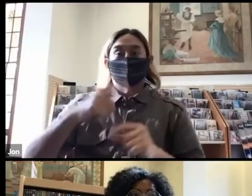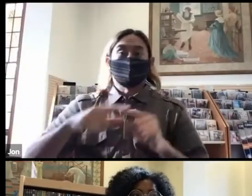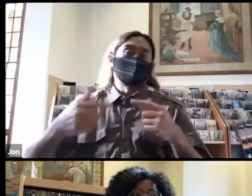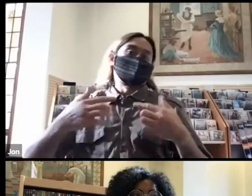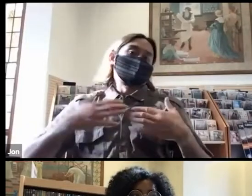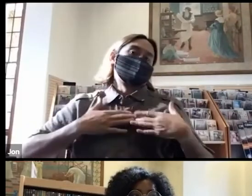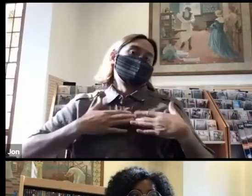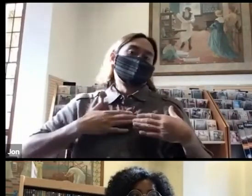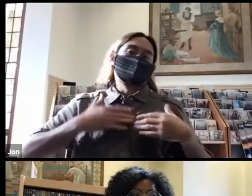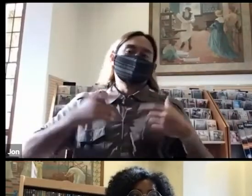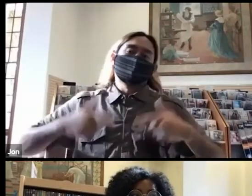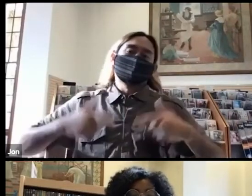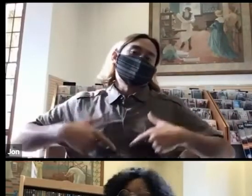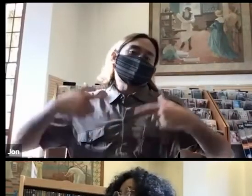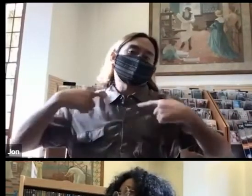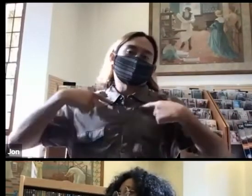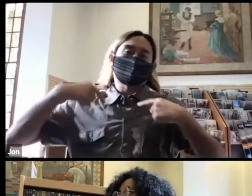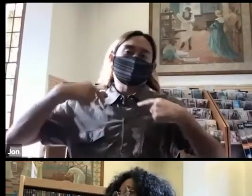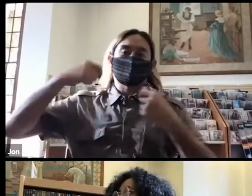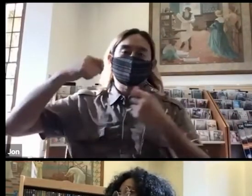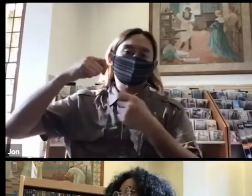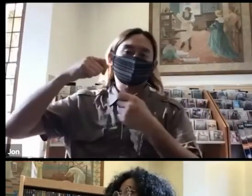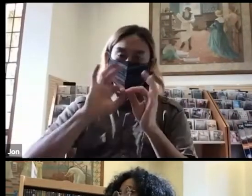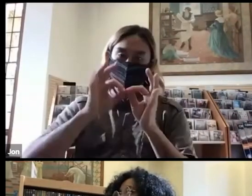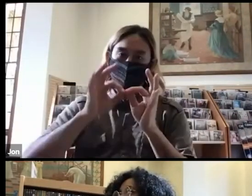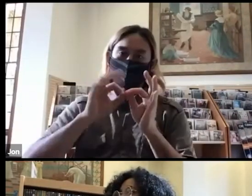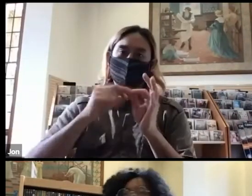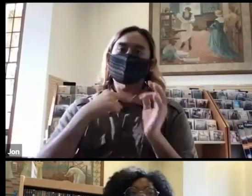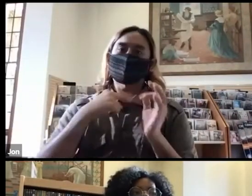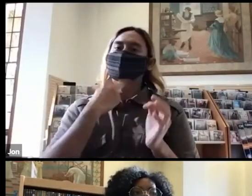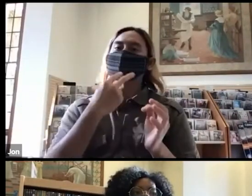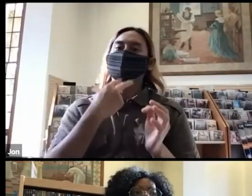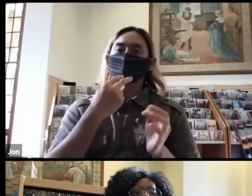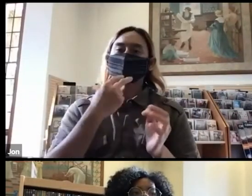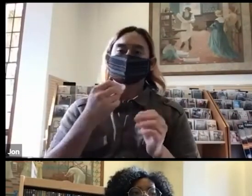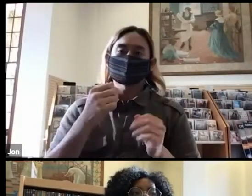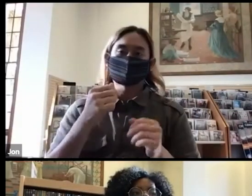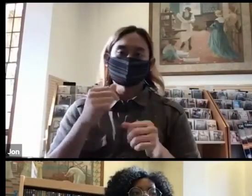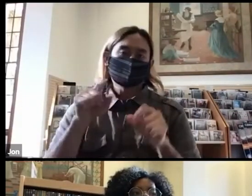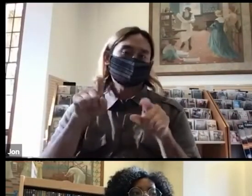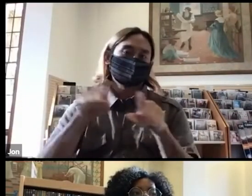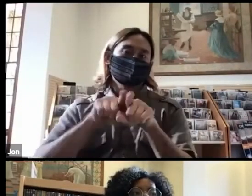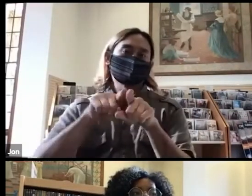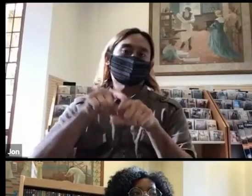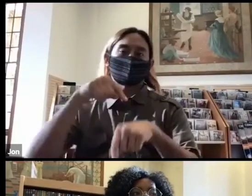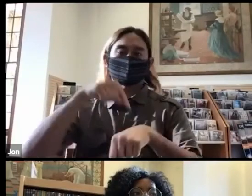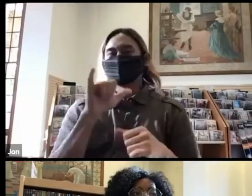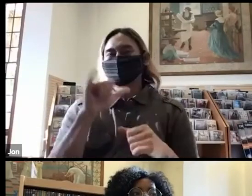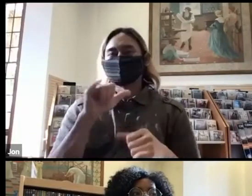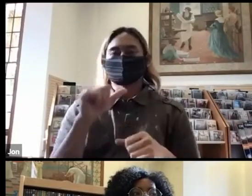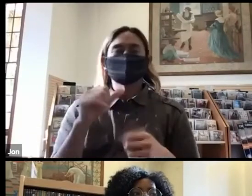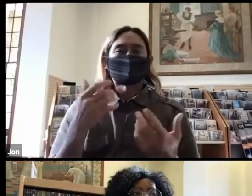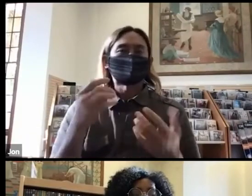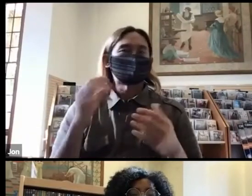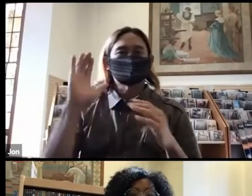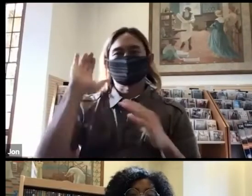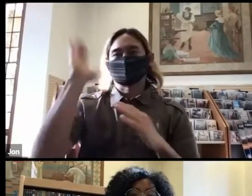But depending on who was presenting their story, for myself, I did have an interpreter voicing for me at the same time that I was sharing.